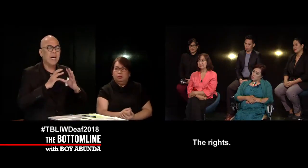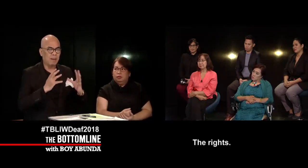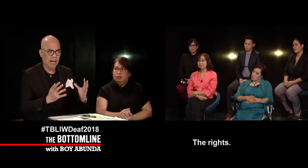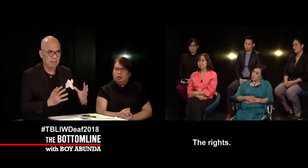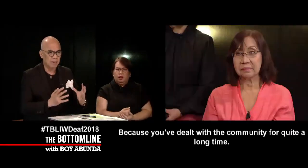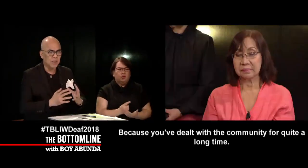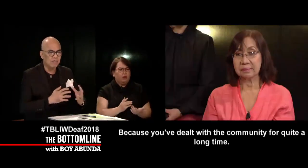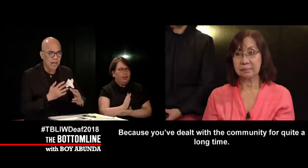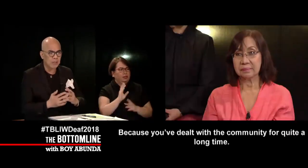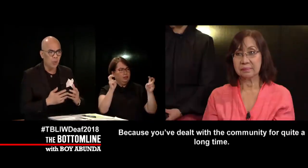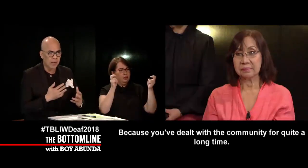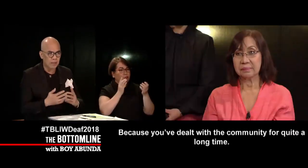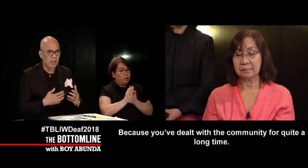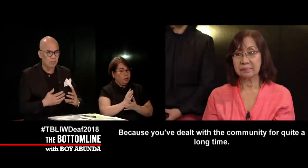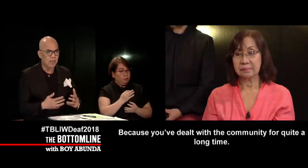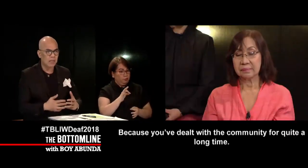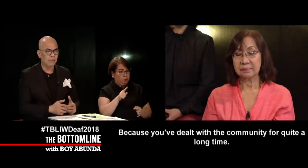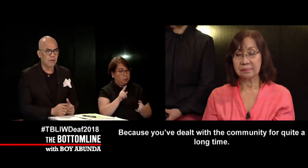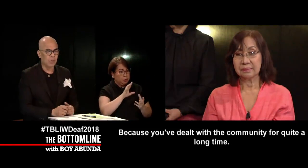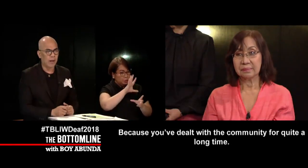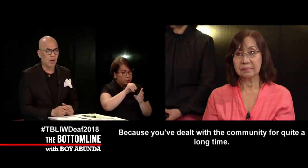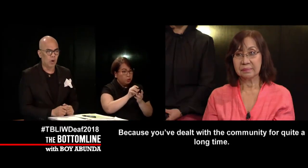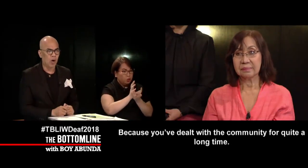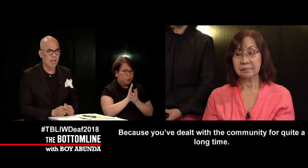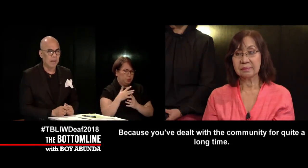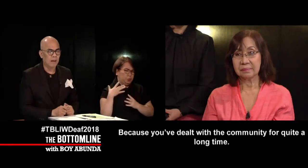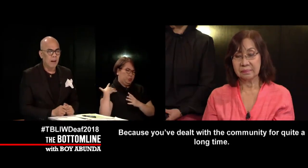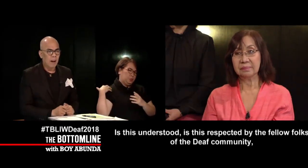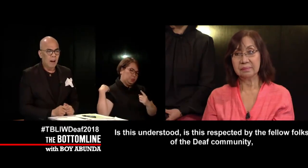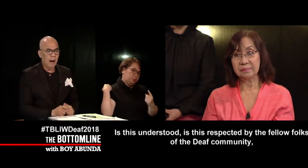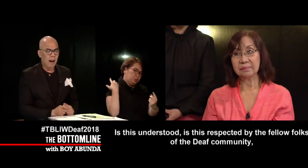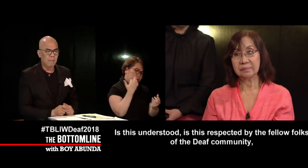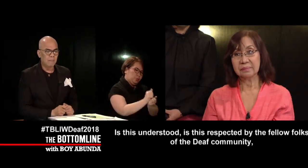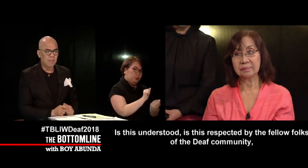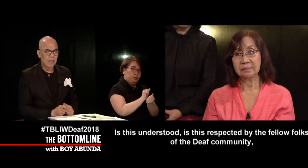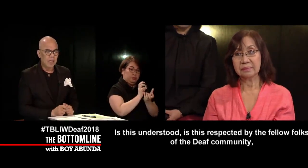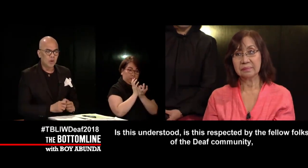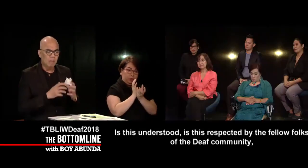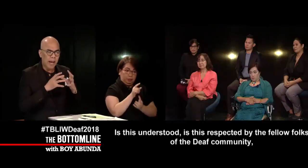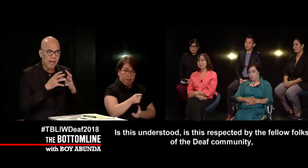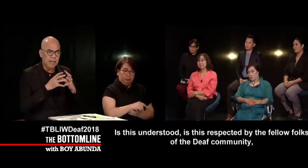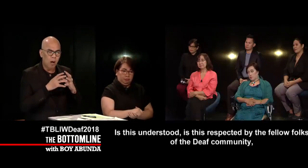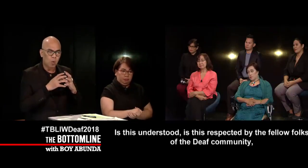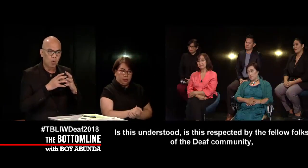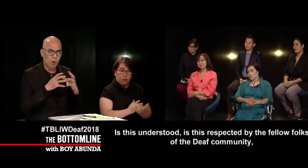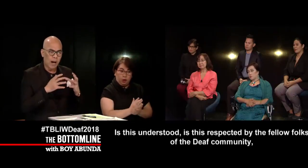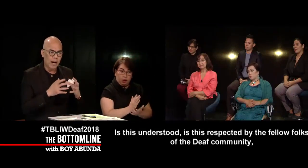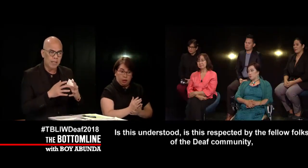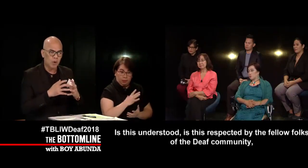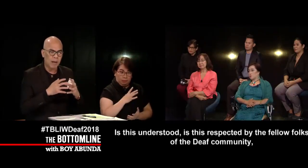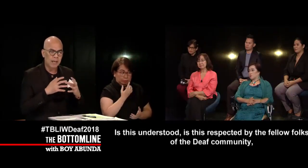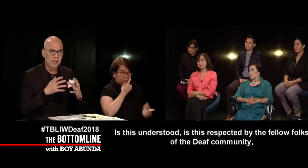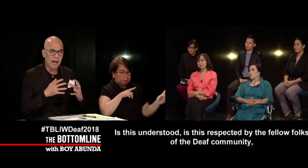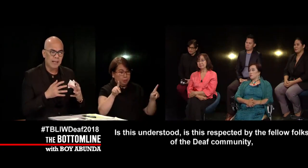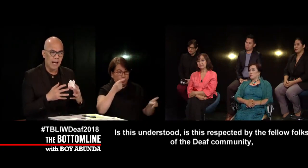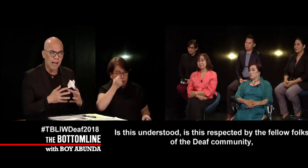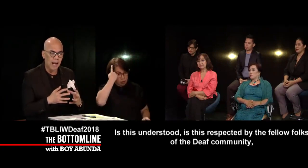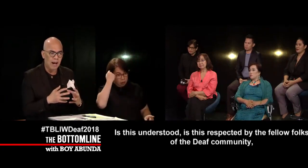Mga karapatan, because you've dealt with the community for quite a long time. Ito ba'y nauunawaan, ito